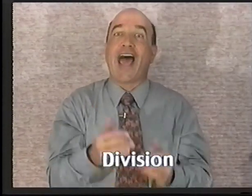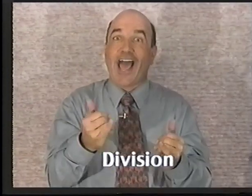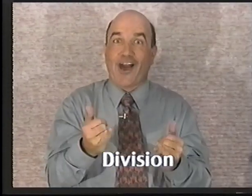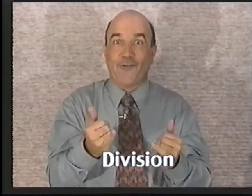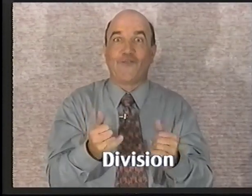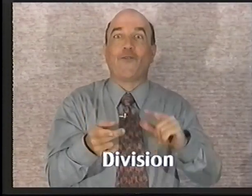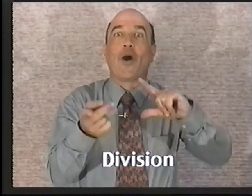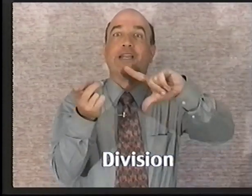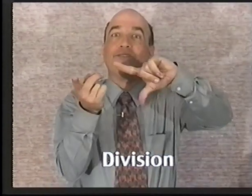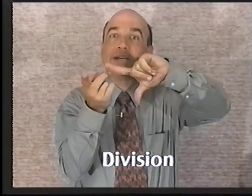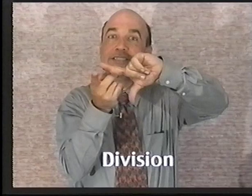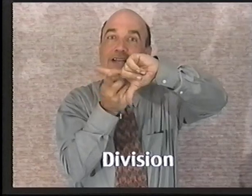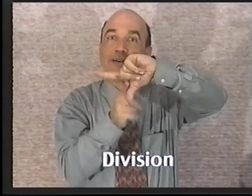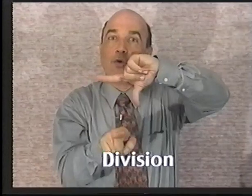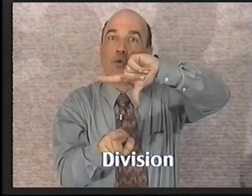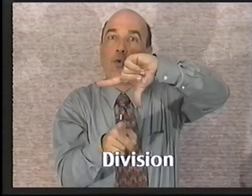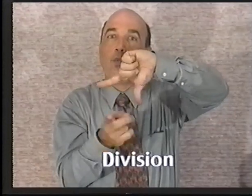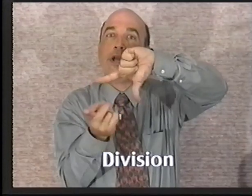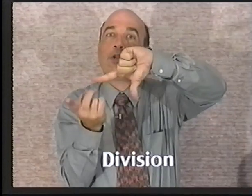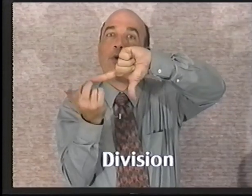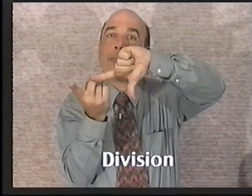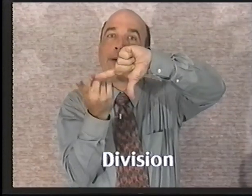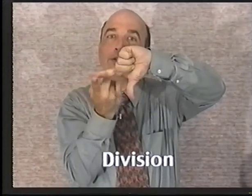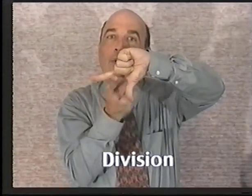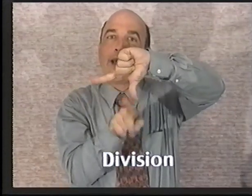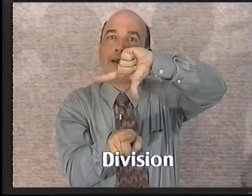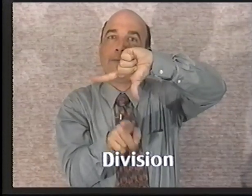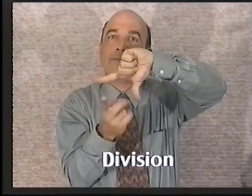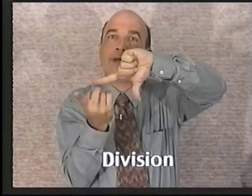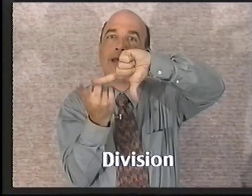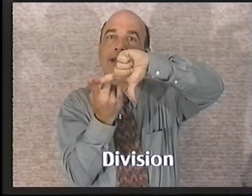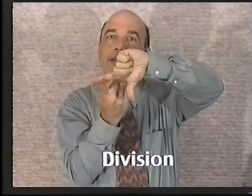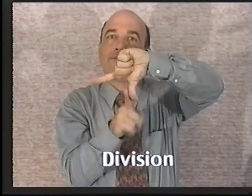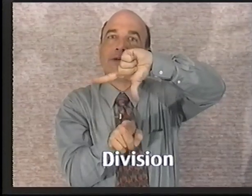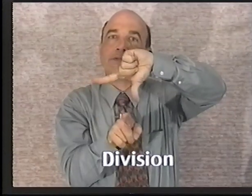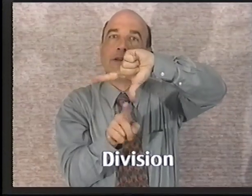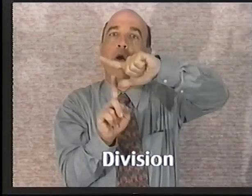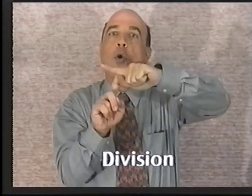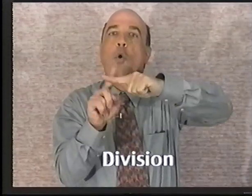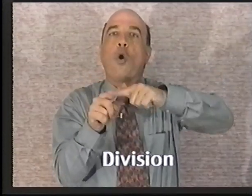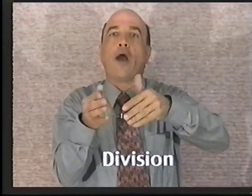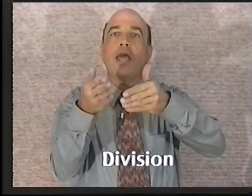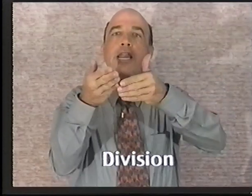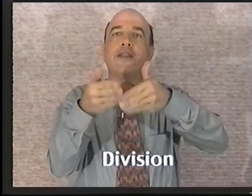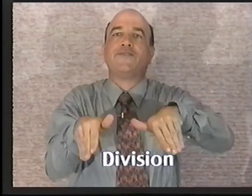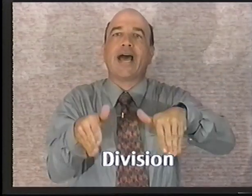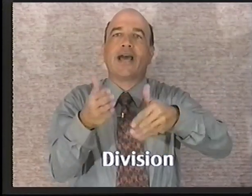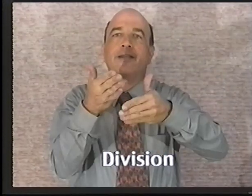Now, for division, we can do it this way, division or divide.